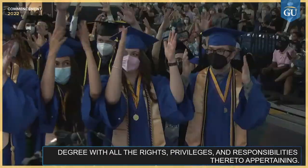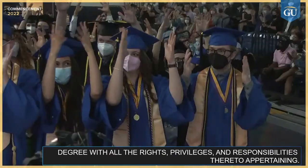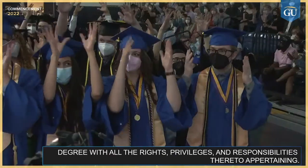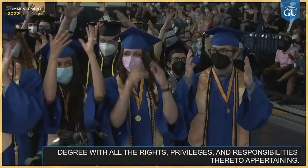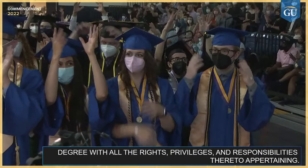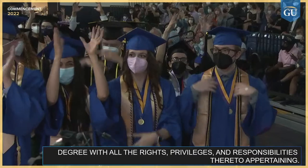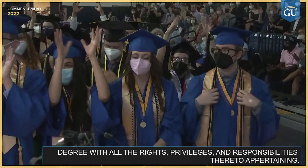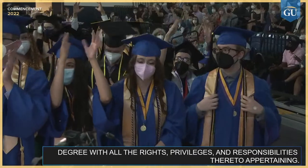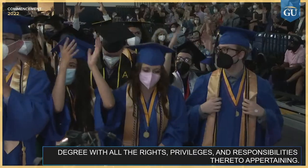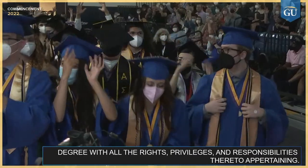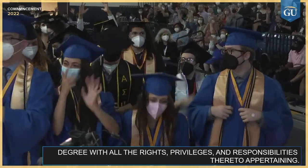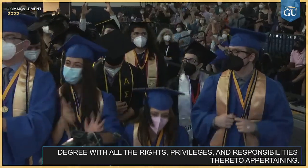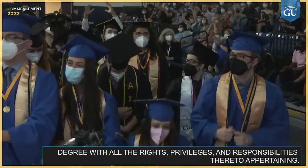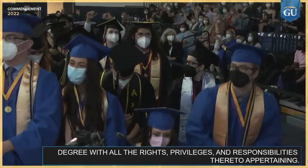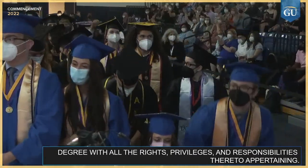You may be seated.